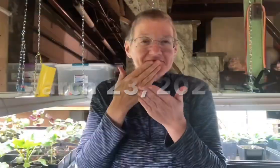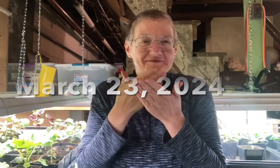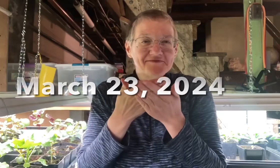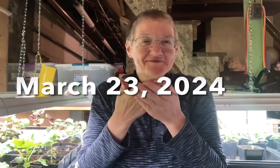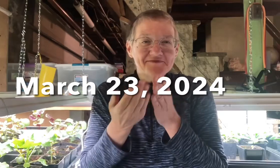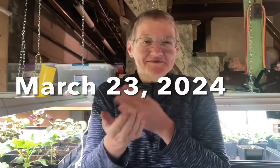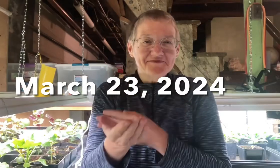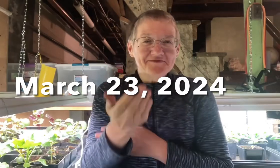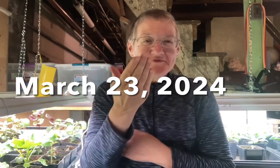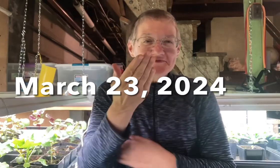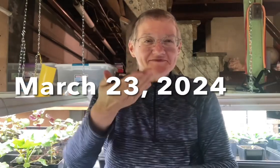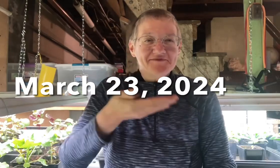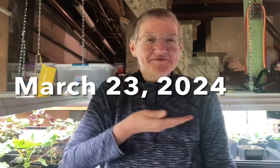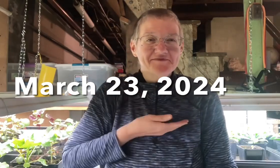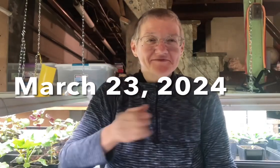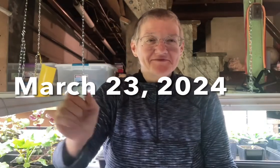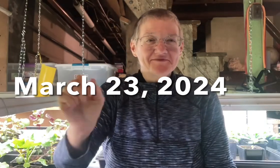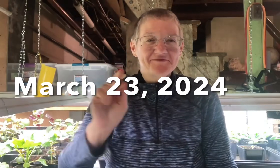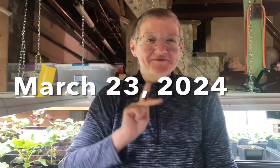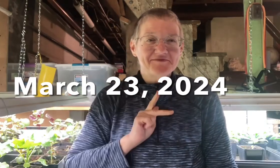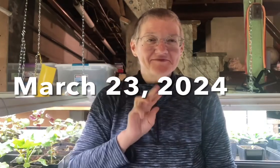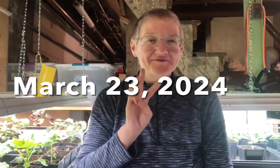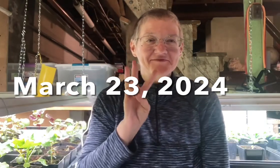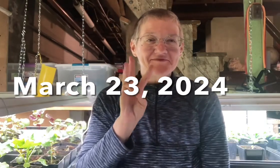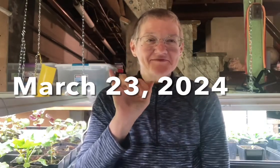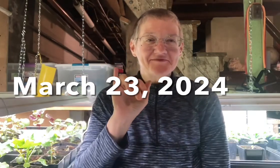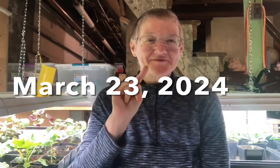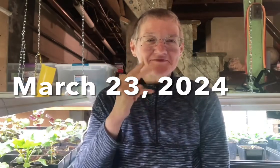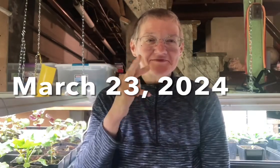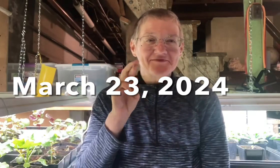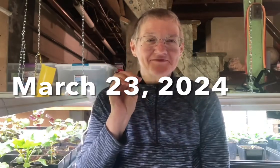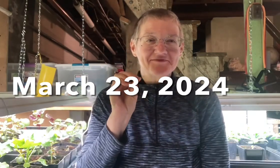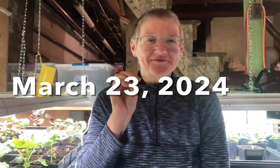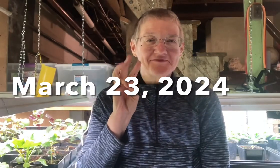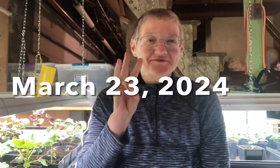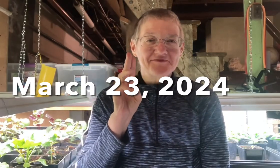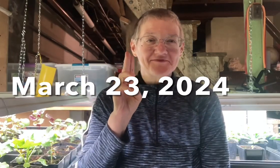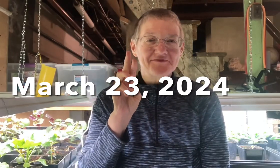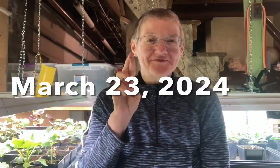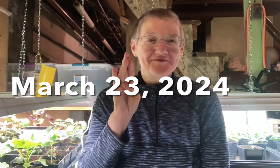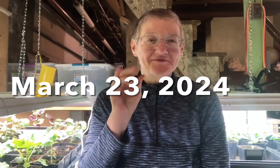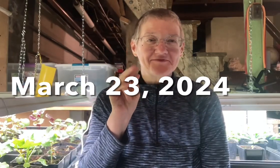Good morning and welcome back to Withrow Urban Homestead.